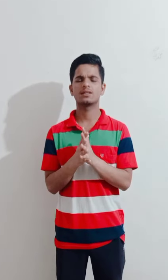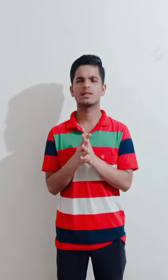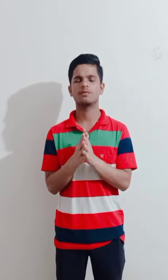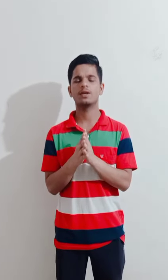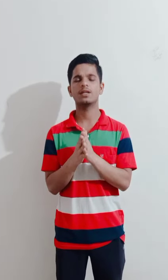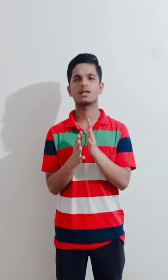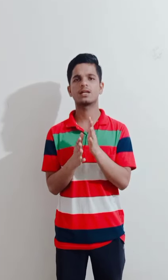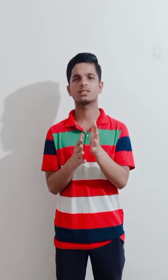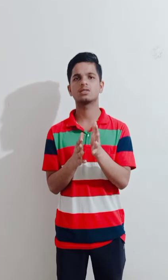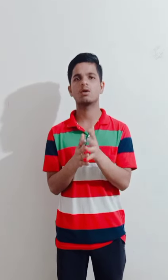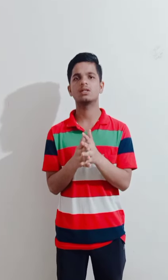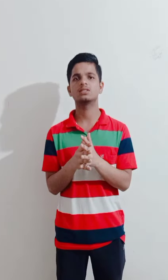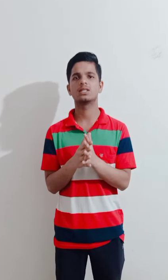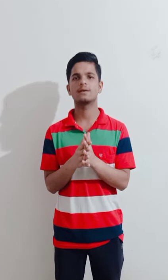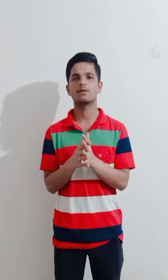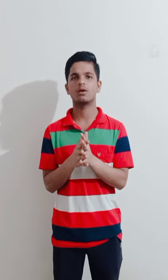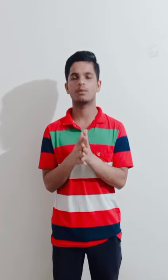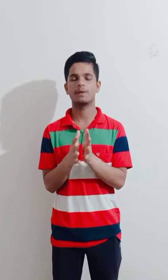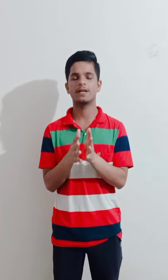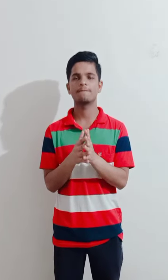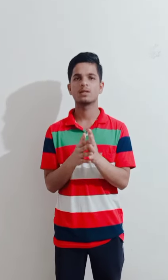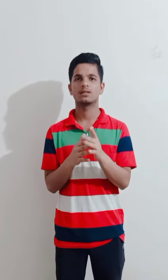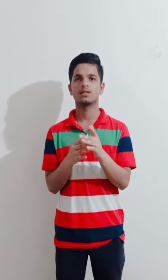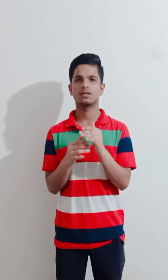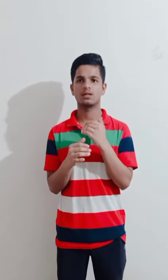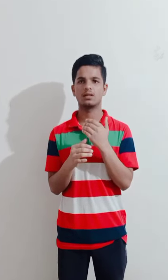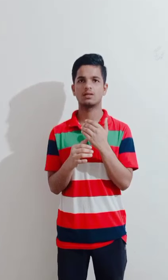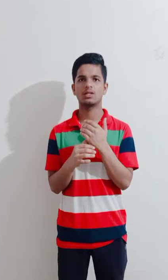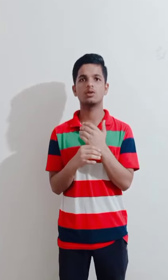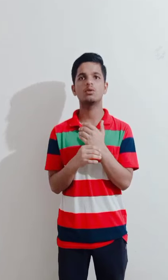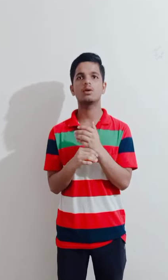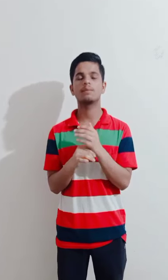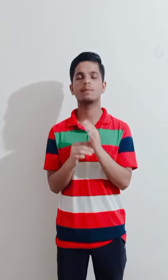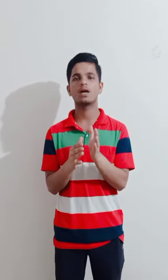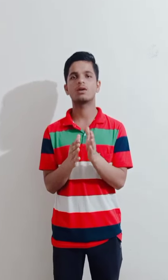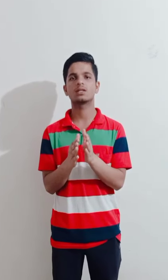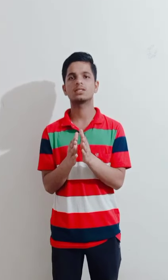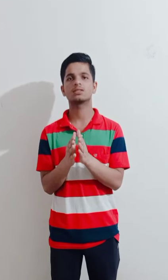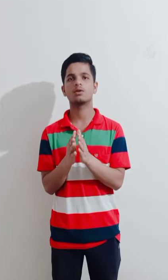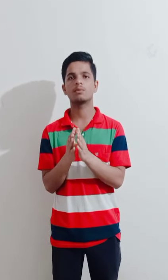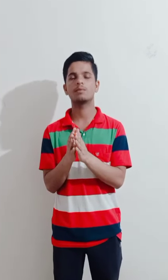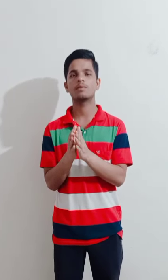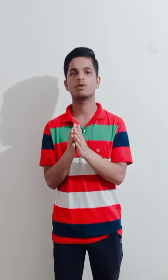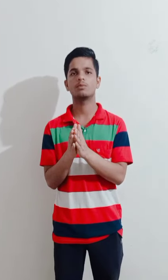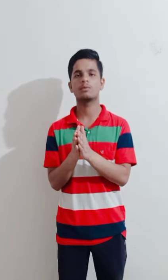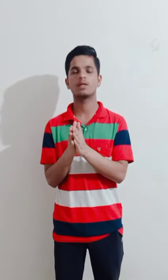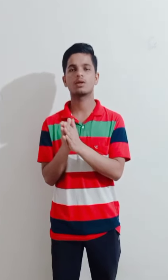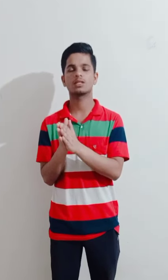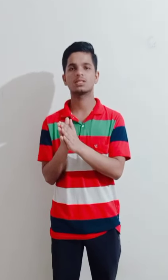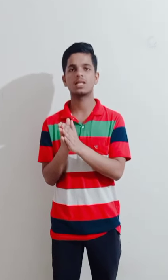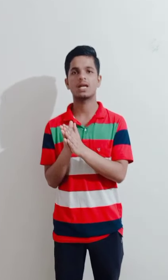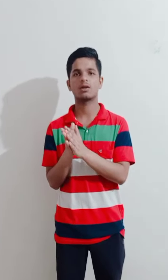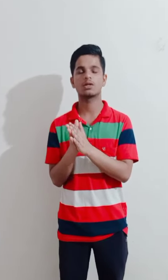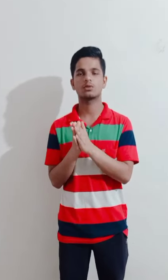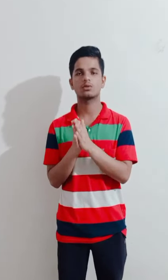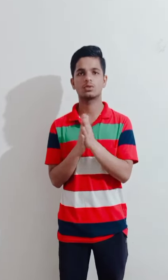When a recursive call is done or made, the new memory allocations or new memory locations are allocated to the